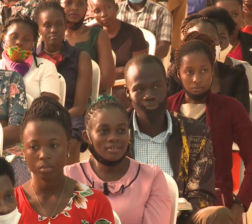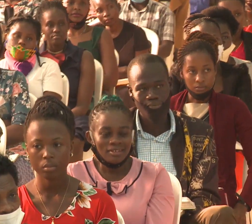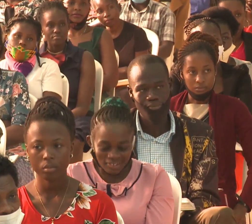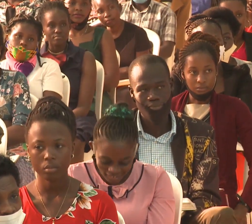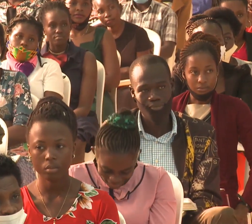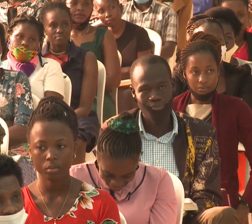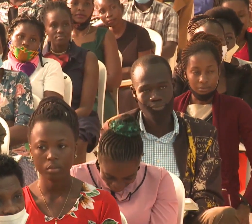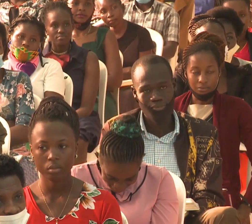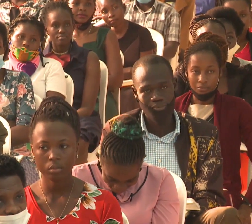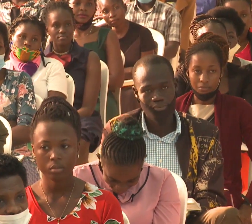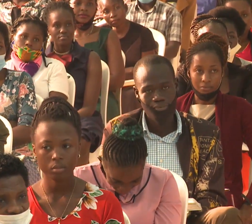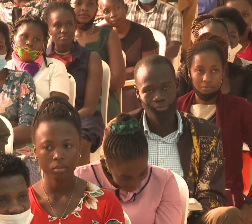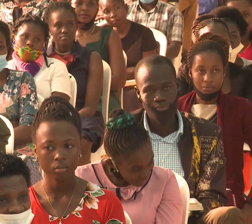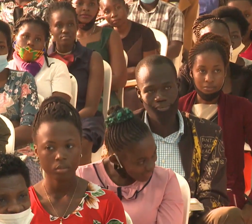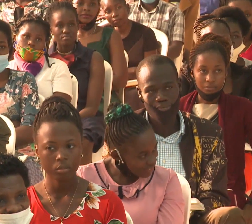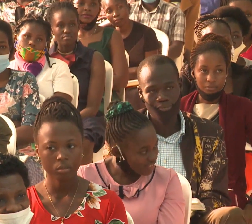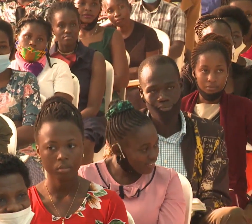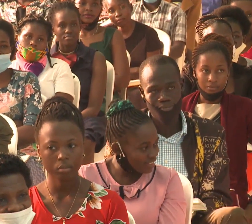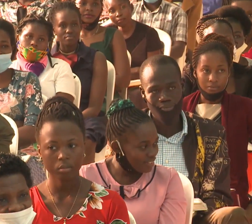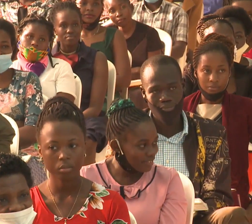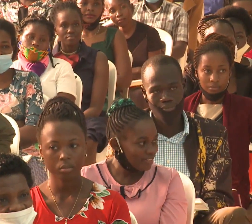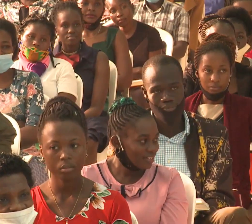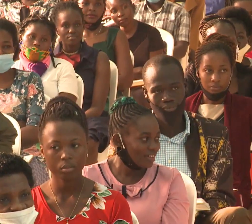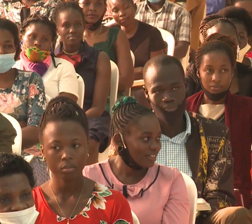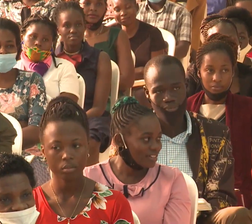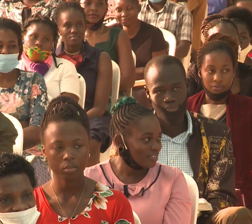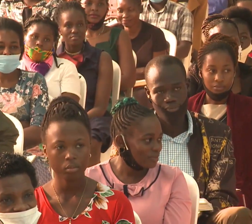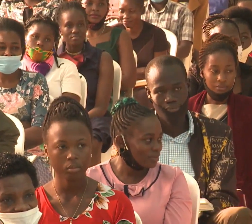omulindire. And even if you don't feel like sleeping, you can't wait for him.